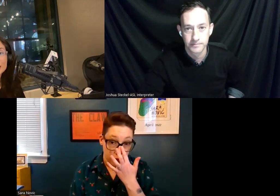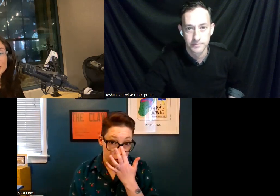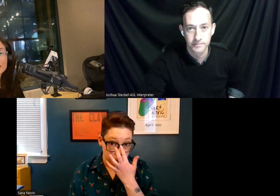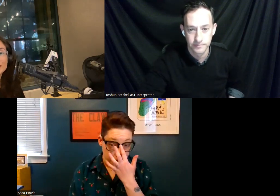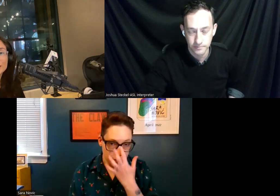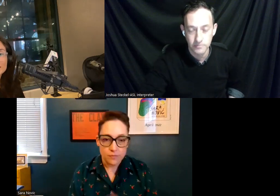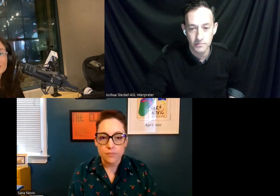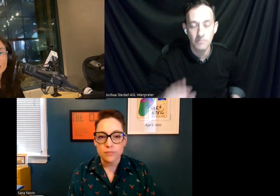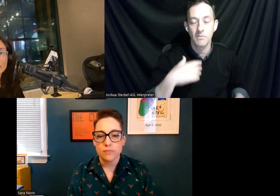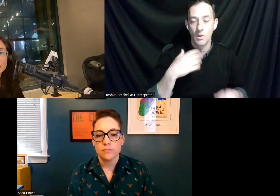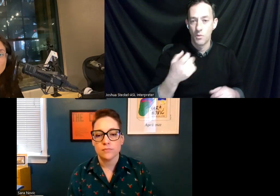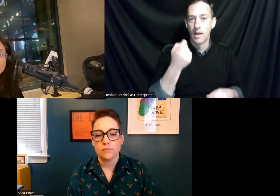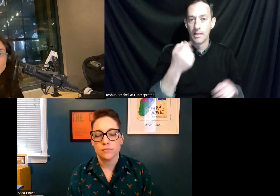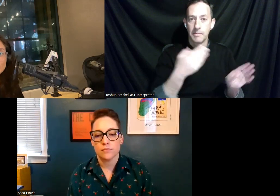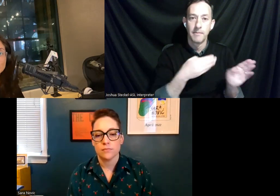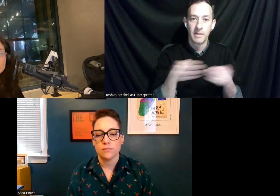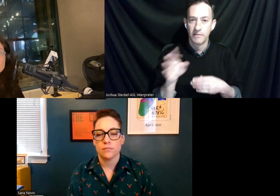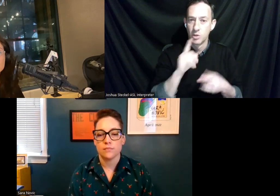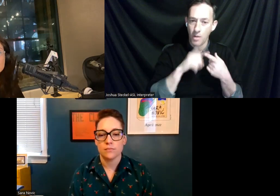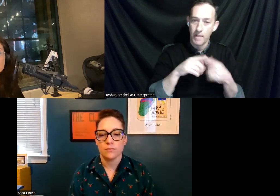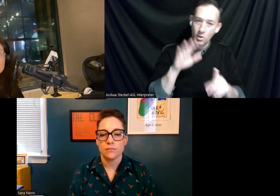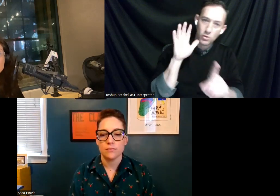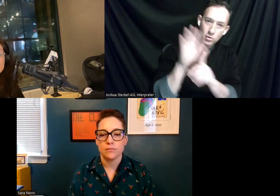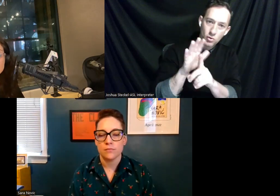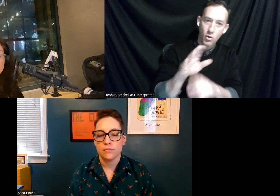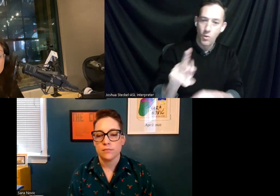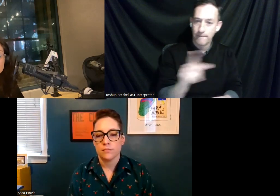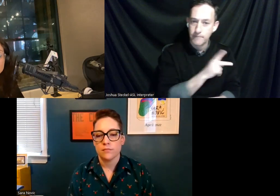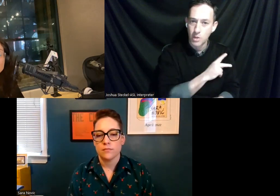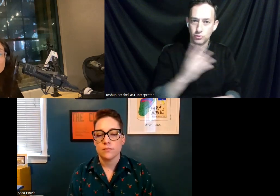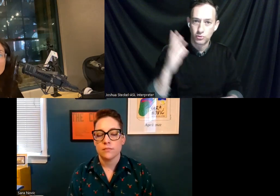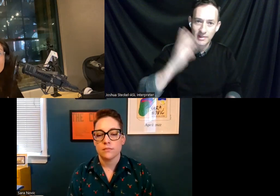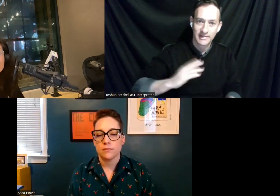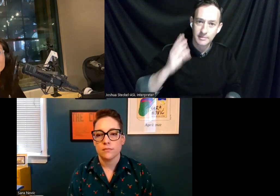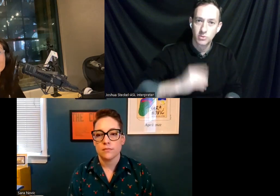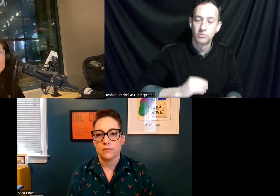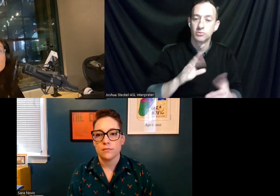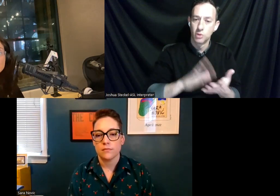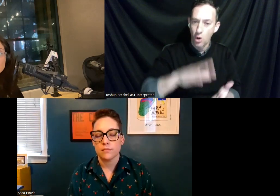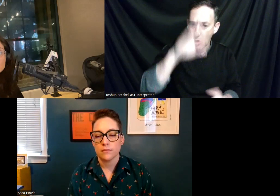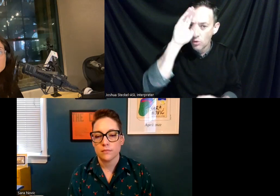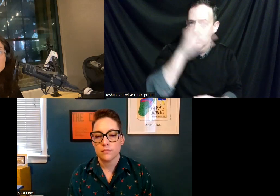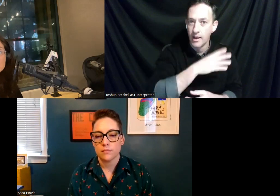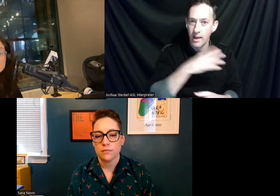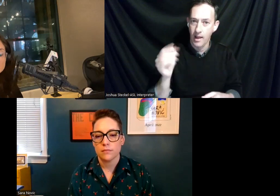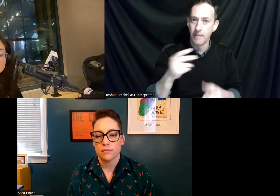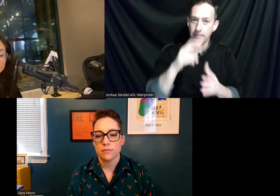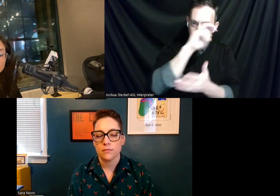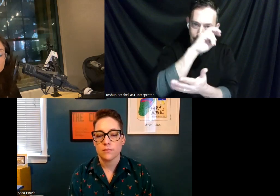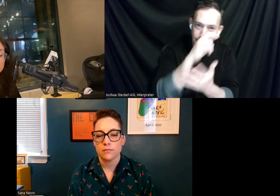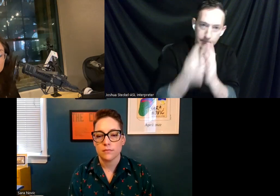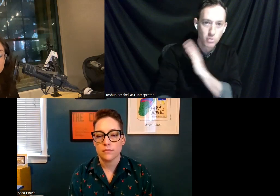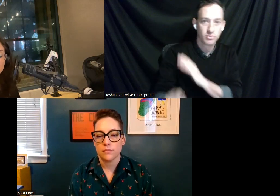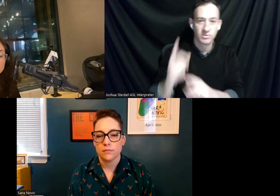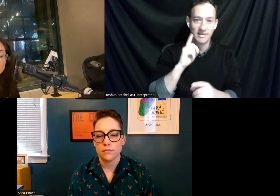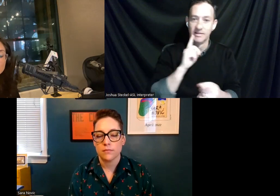want to pivot a little bit to talk about your own personal experience of learning and being immersed in deaf